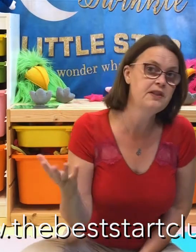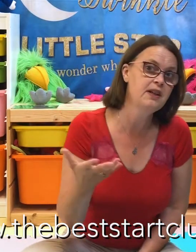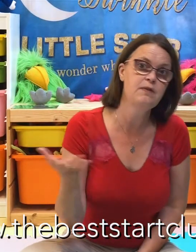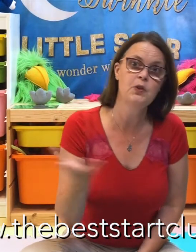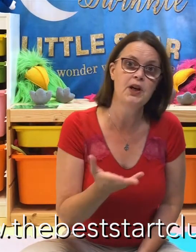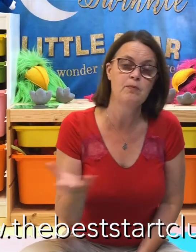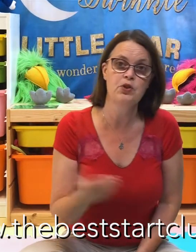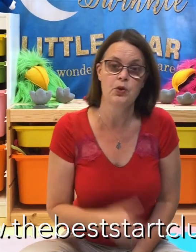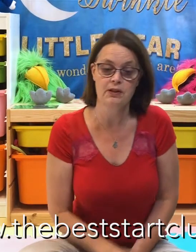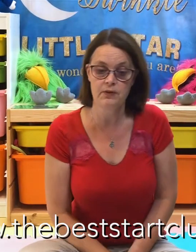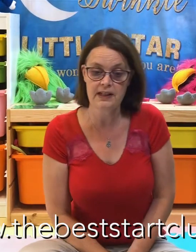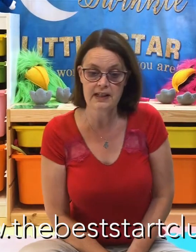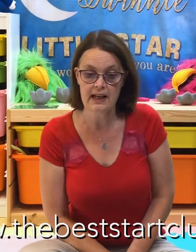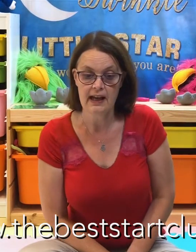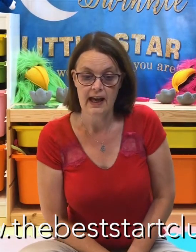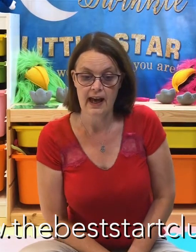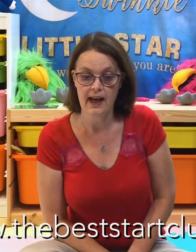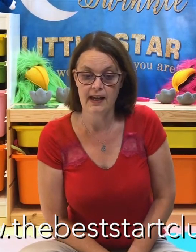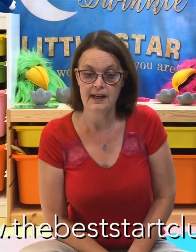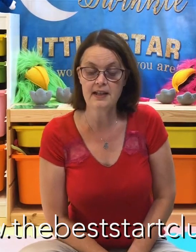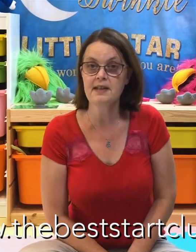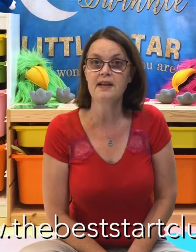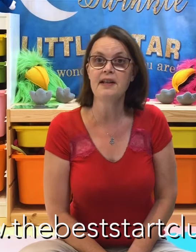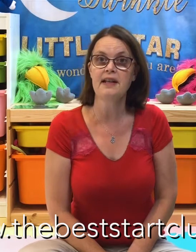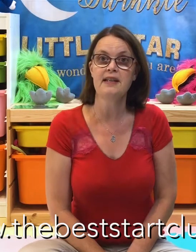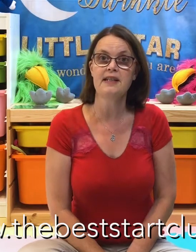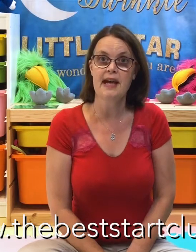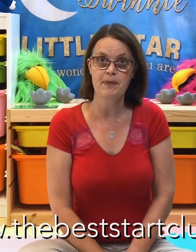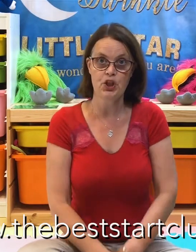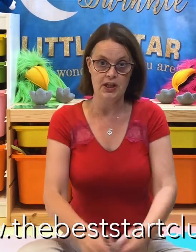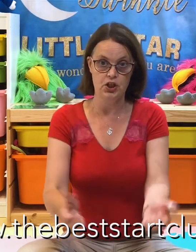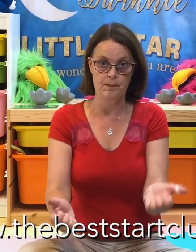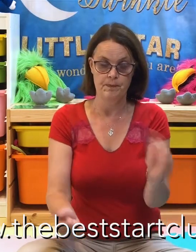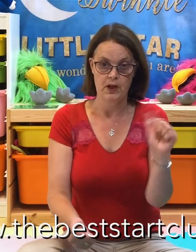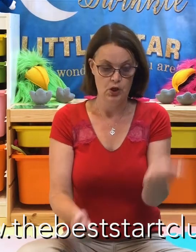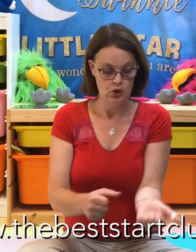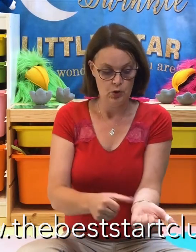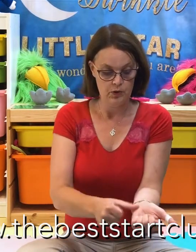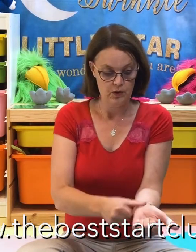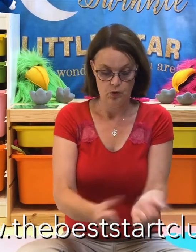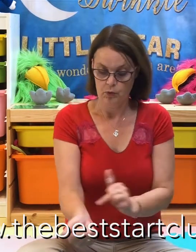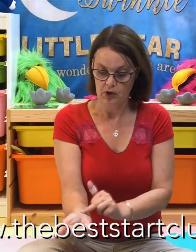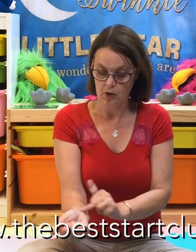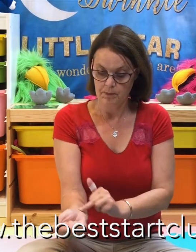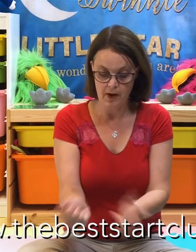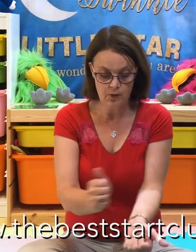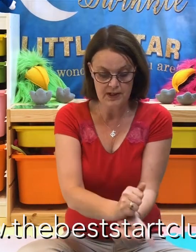a few times during the feed. Next sign is nappy change. So we're called on the wrist